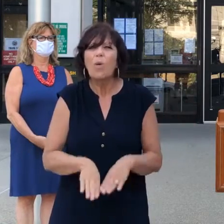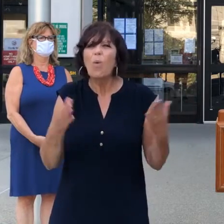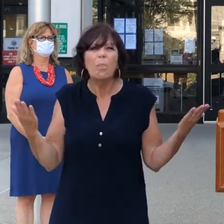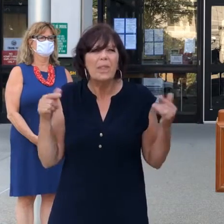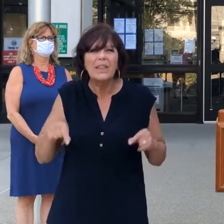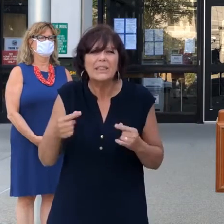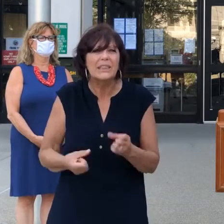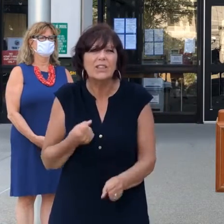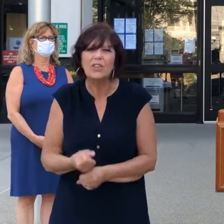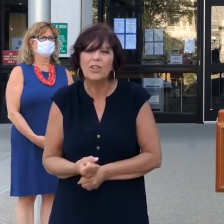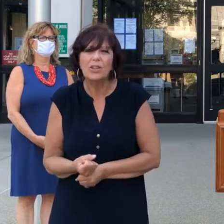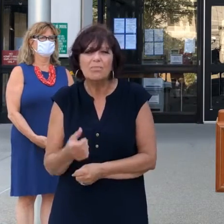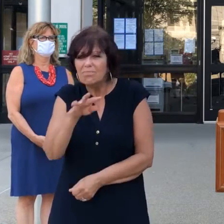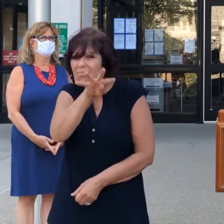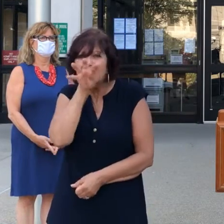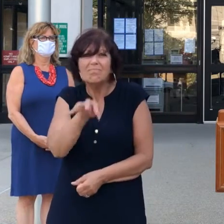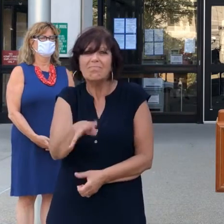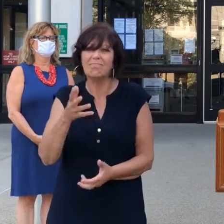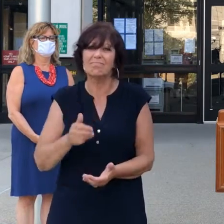this year. We still don't even know.